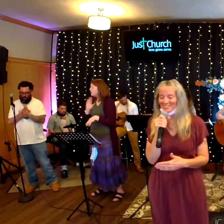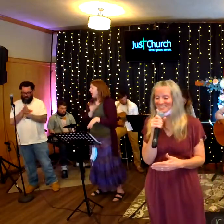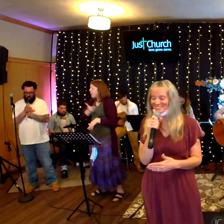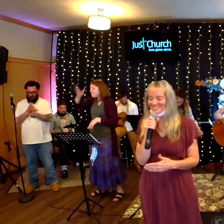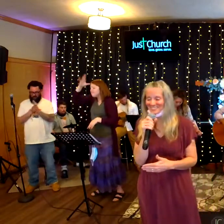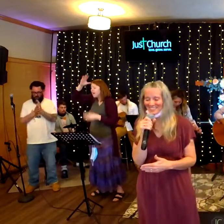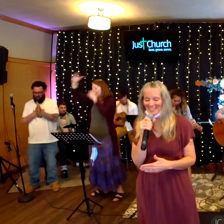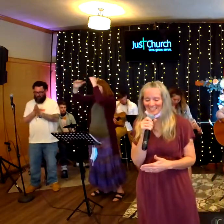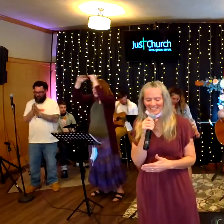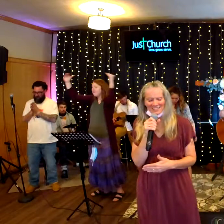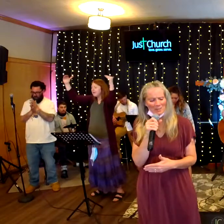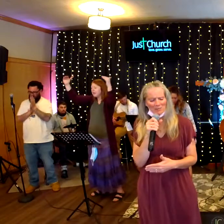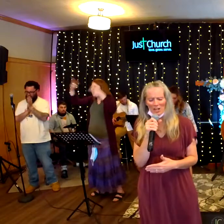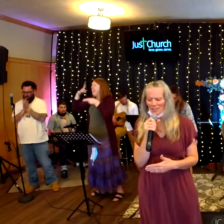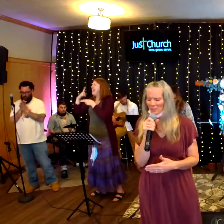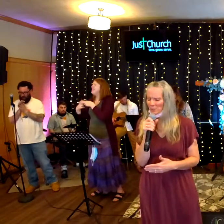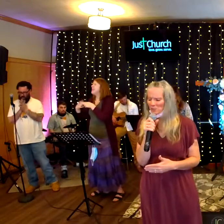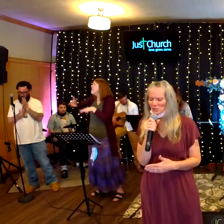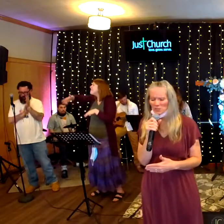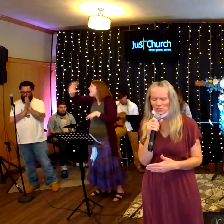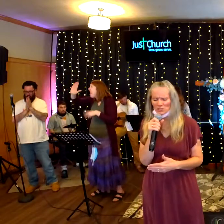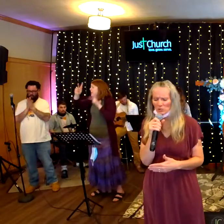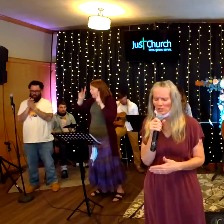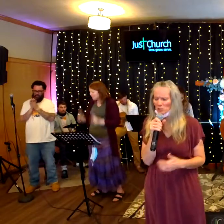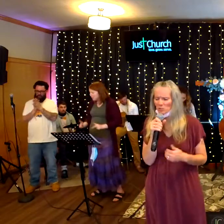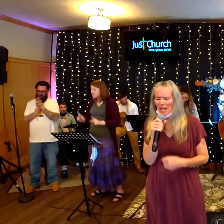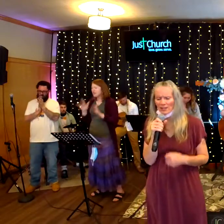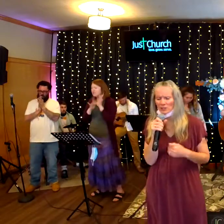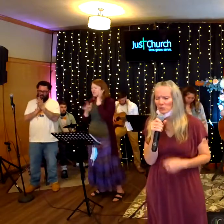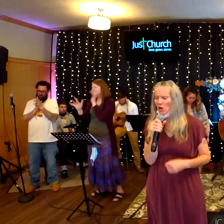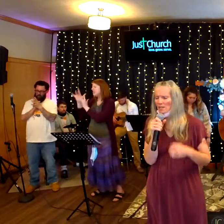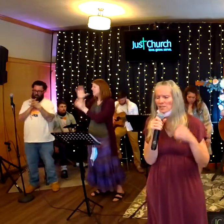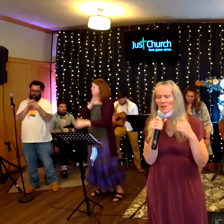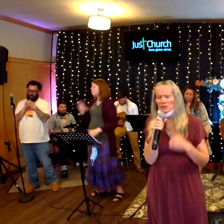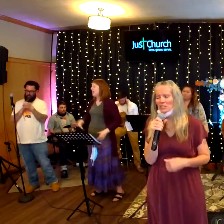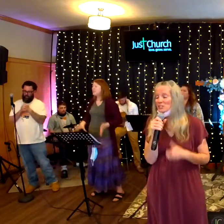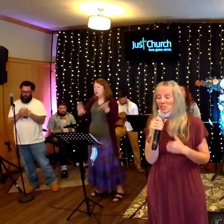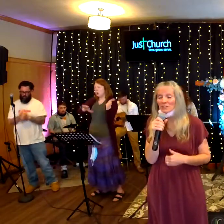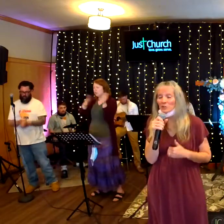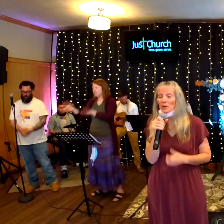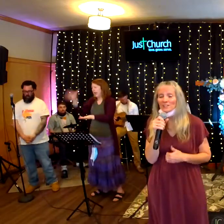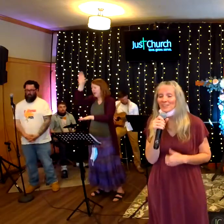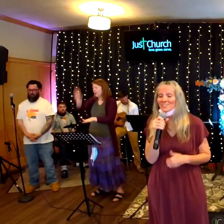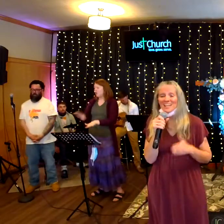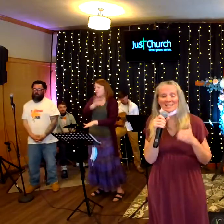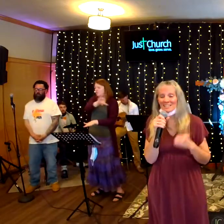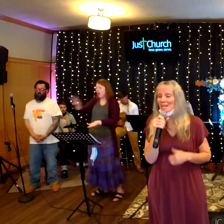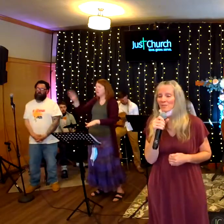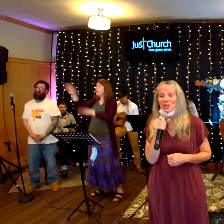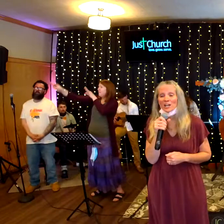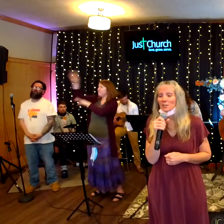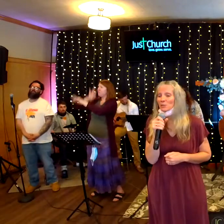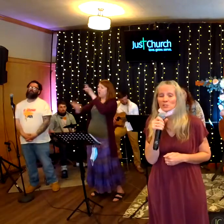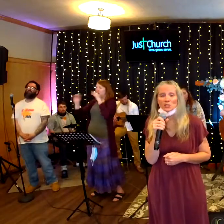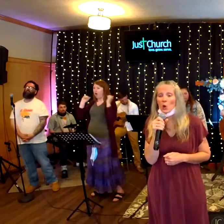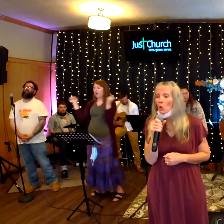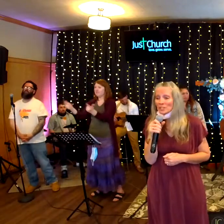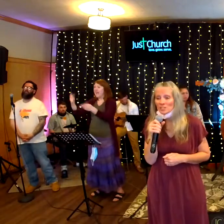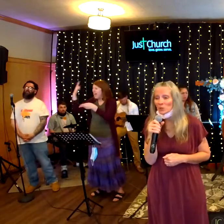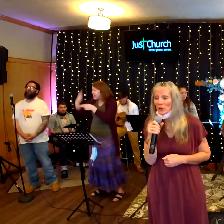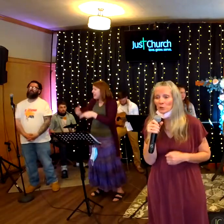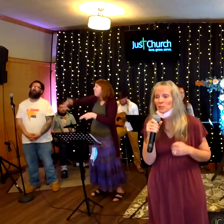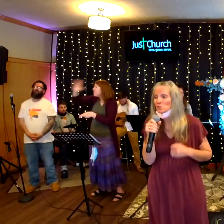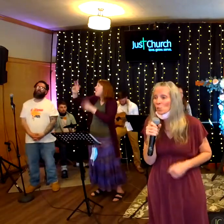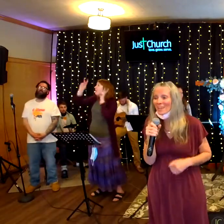in heaven. In the name of God and the person of Jesus Christ who died on the cross for each and every one of us. And in the name of God and the person of the